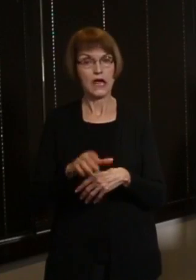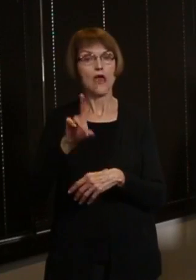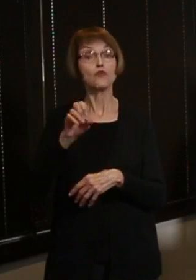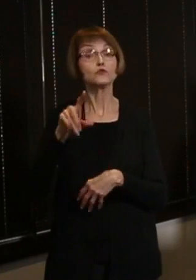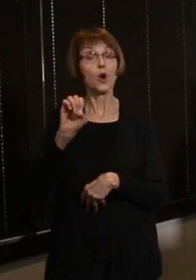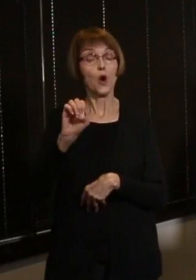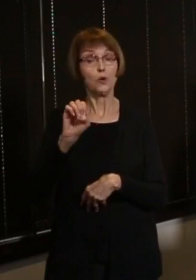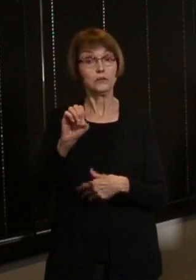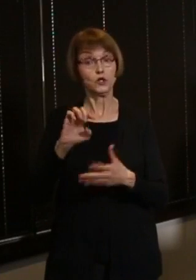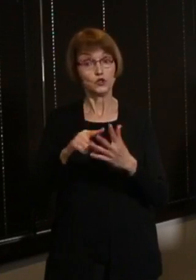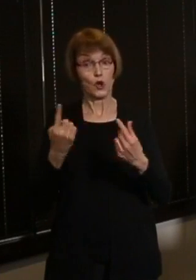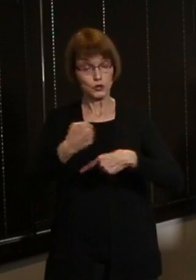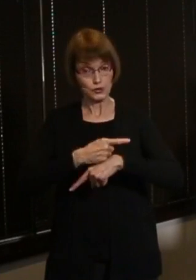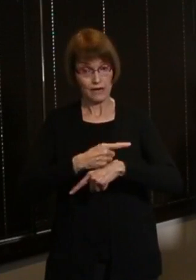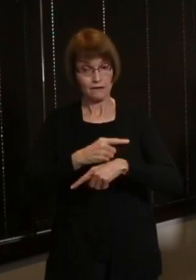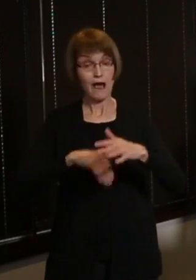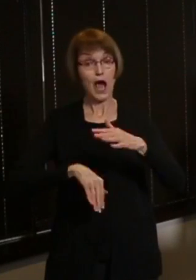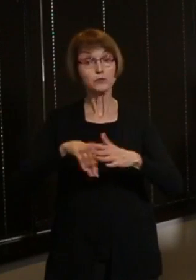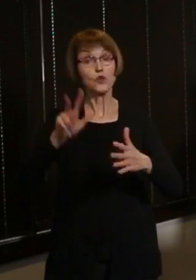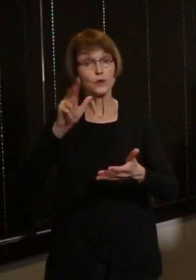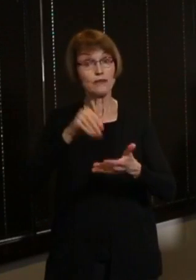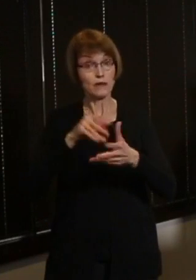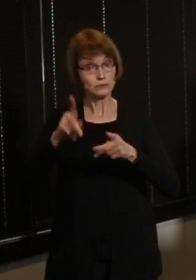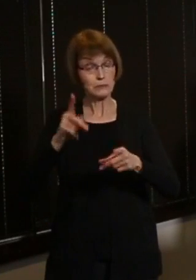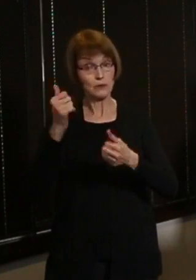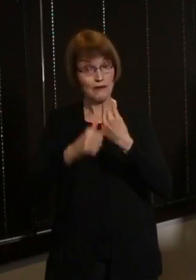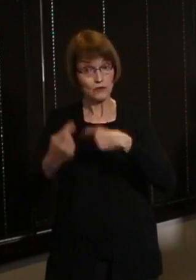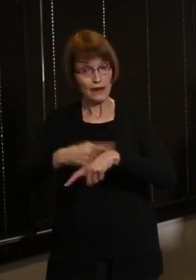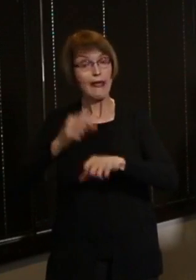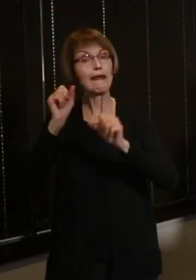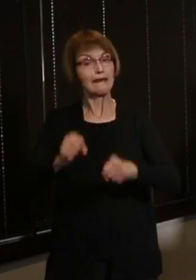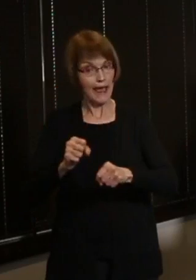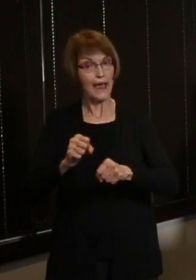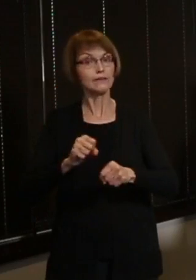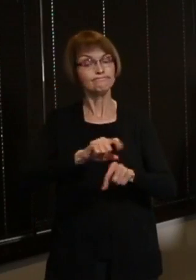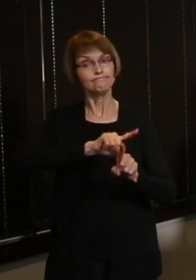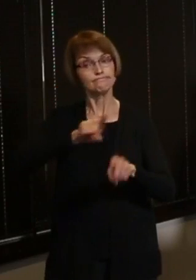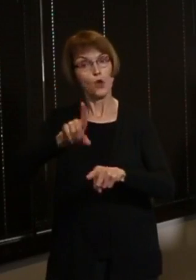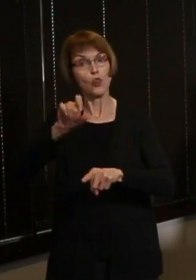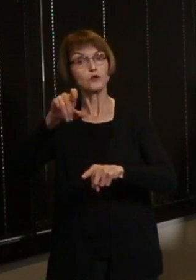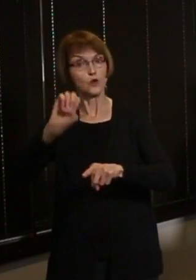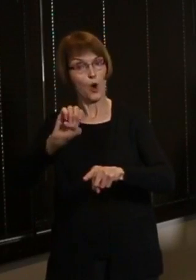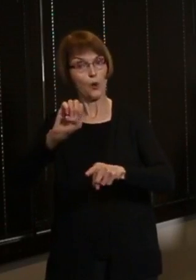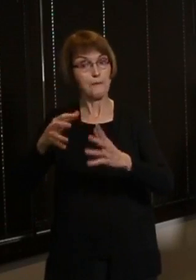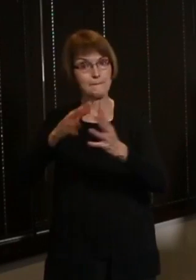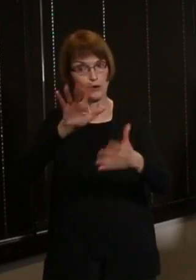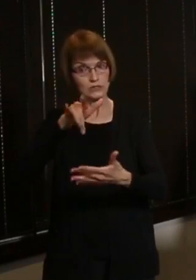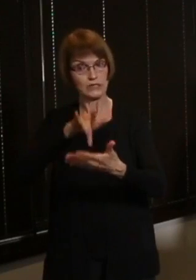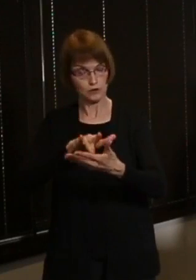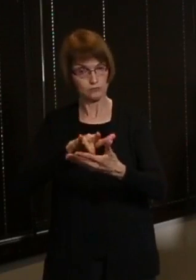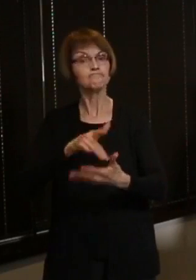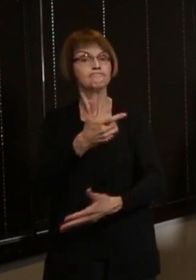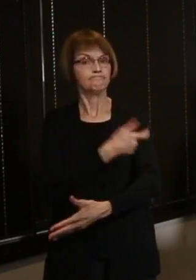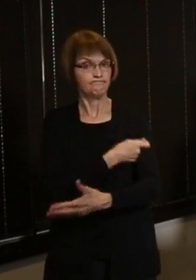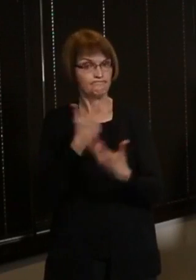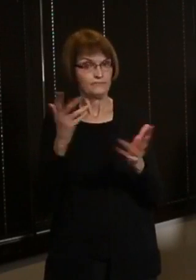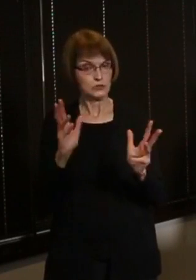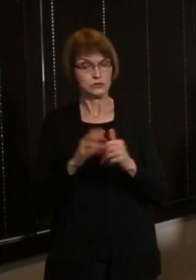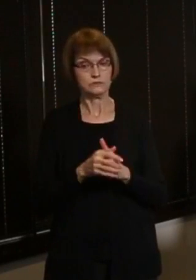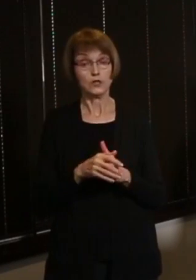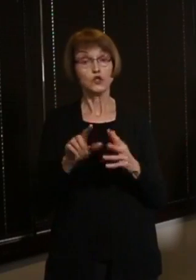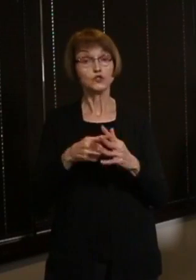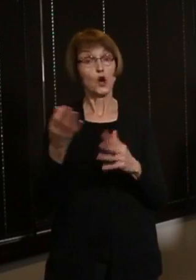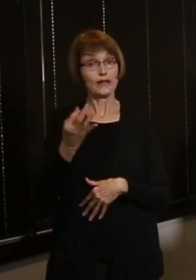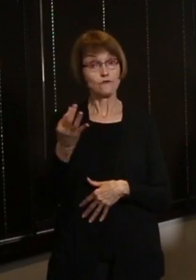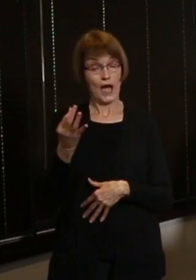today, as many as 3,000 people a day can get vaccinated at the Dome at America Center. And starting on Friday,